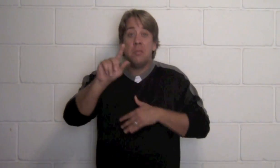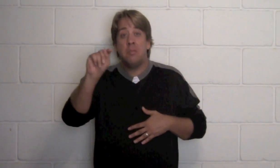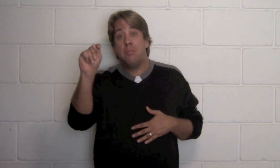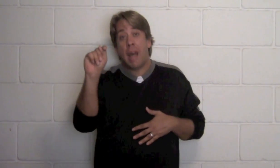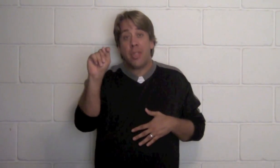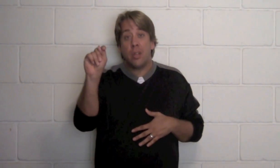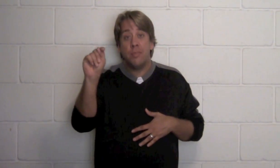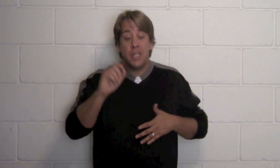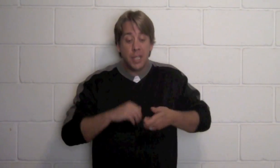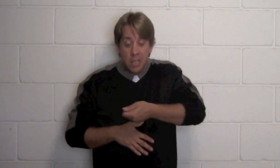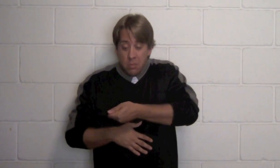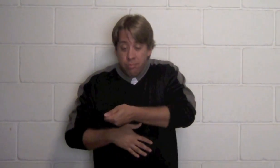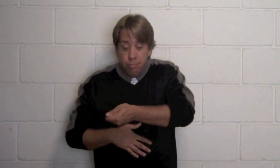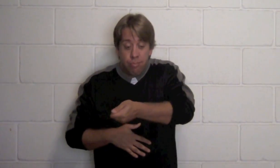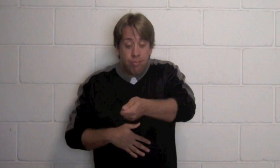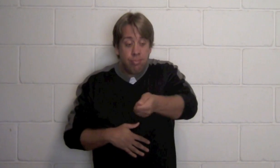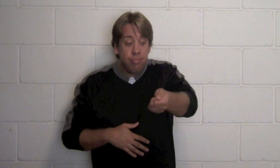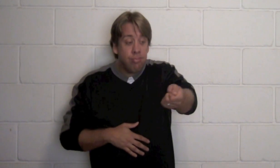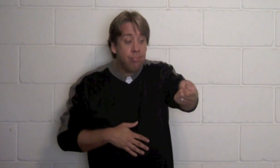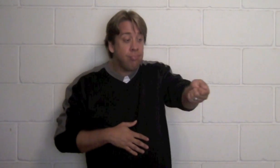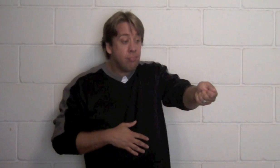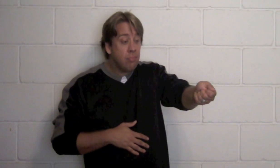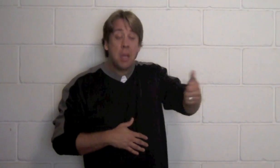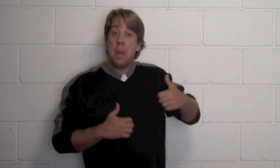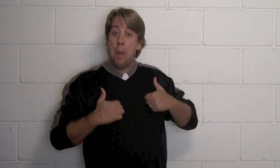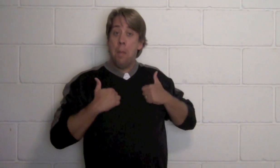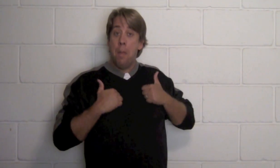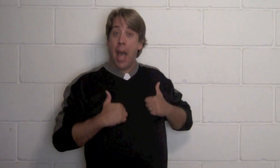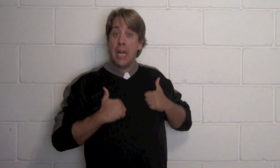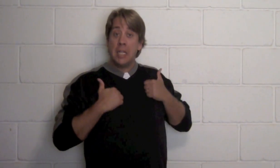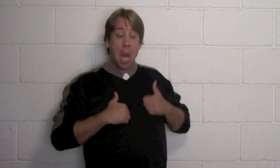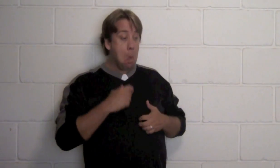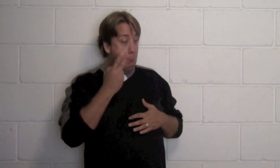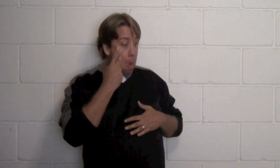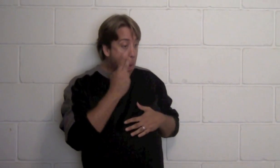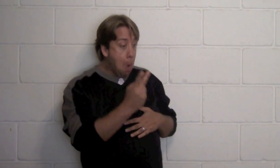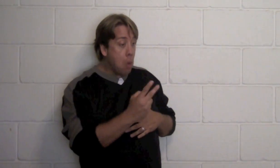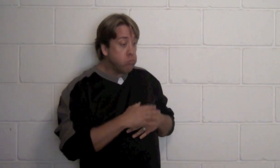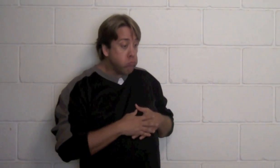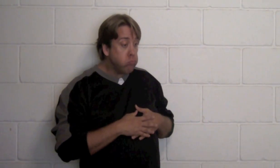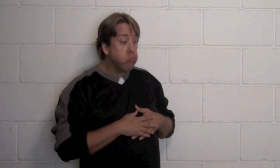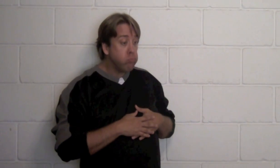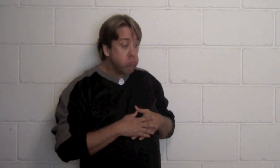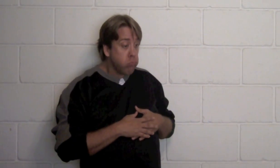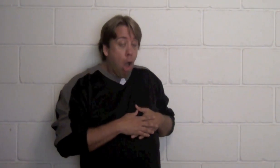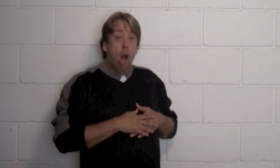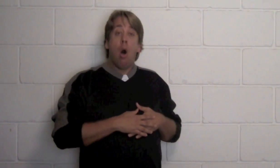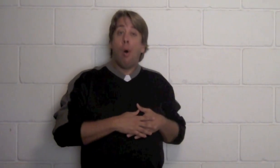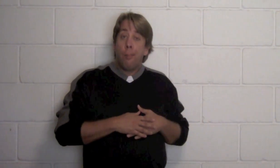decided to take a bath. She went into the bathroom and started the water.